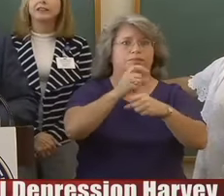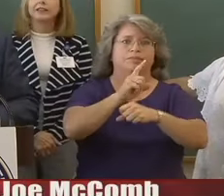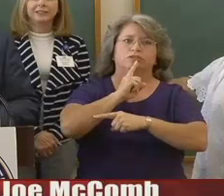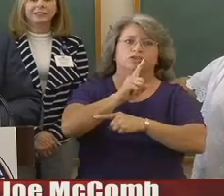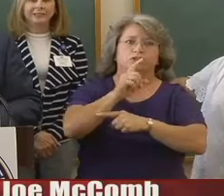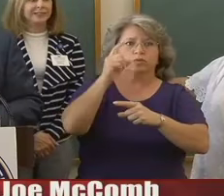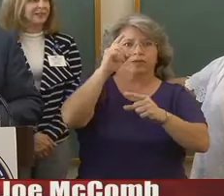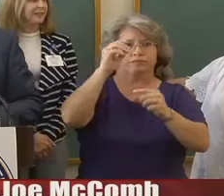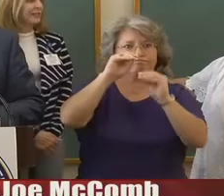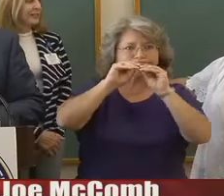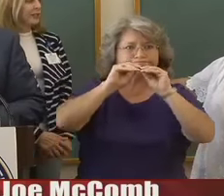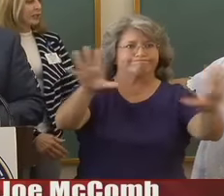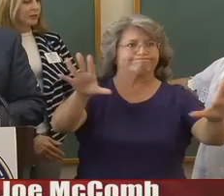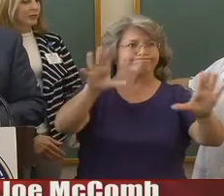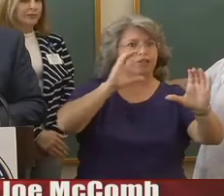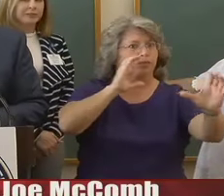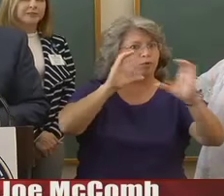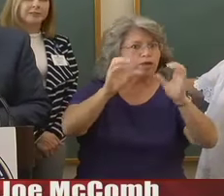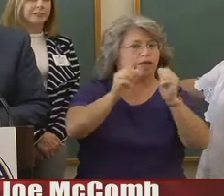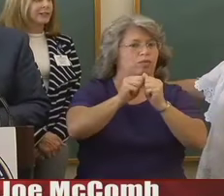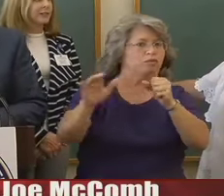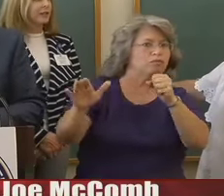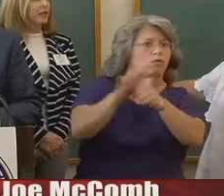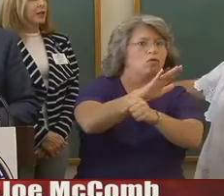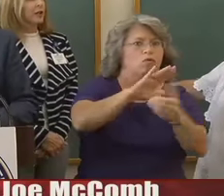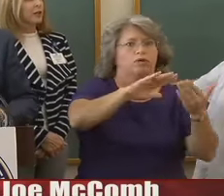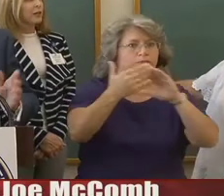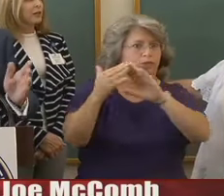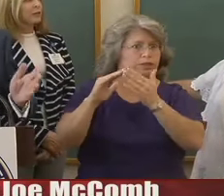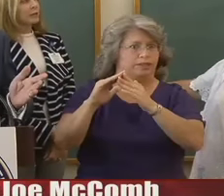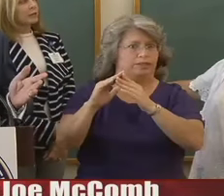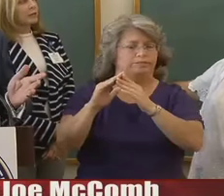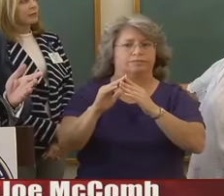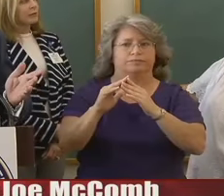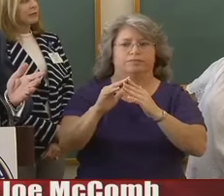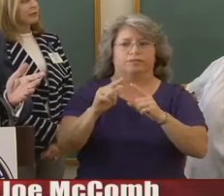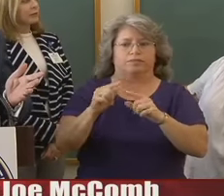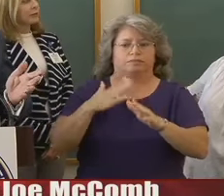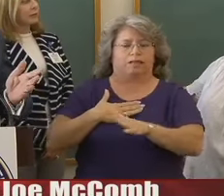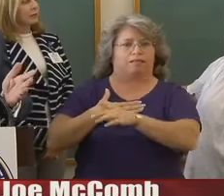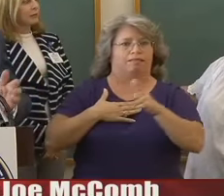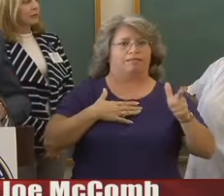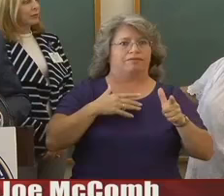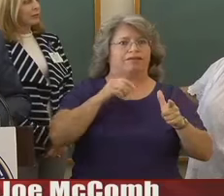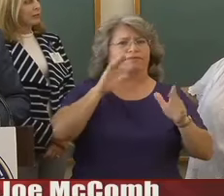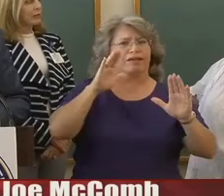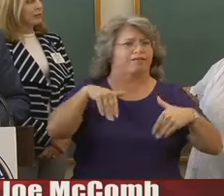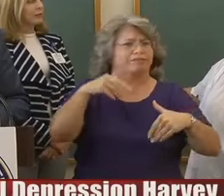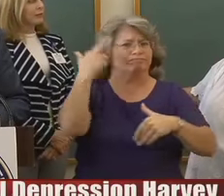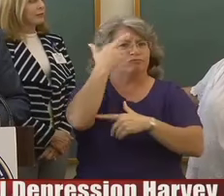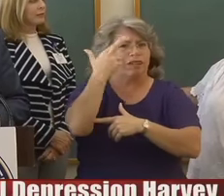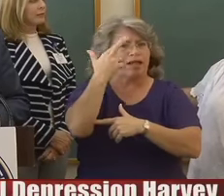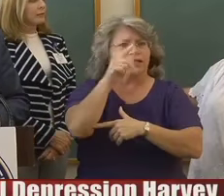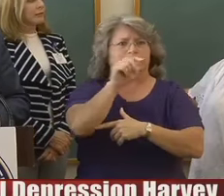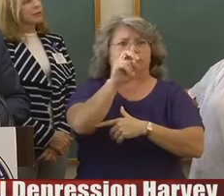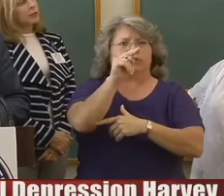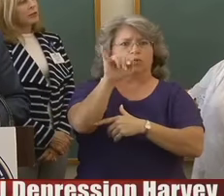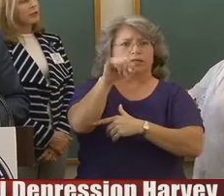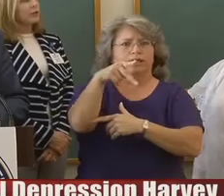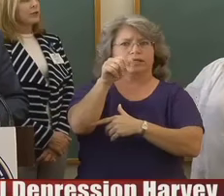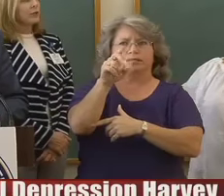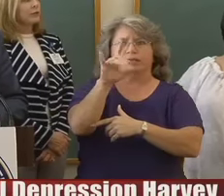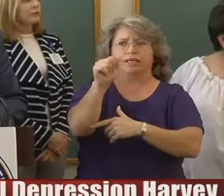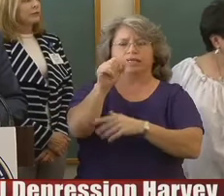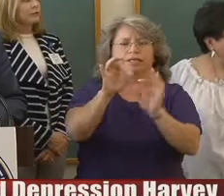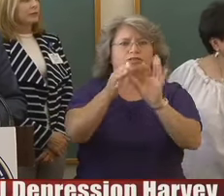as well as we can with our entire community. And to my left, if you haven't figured it out, is Tony Padilla. She